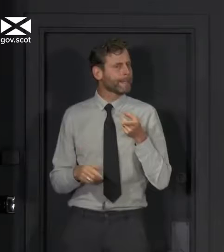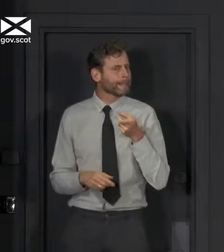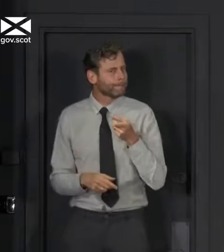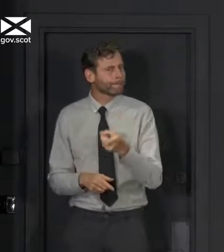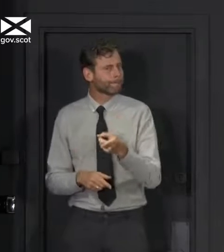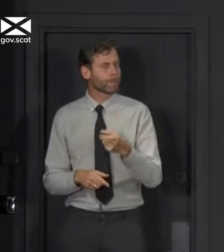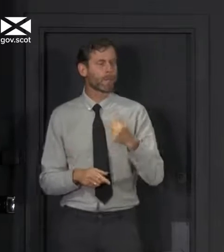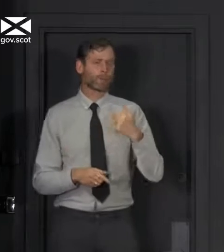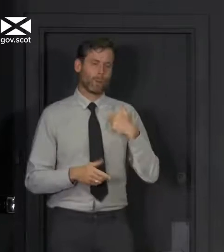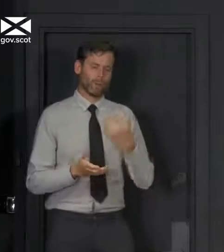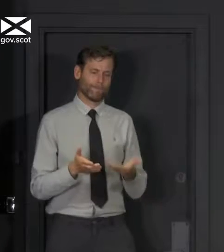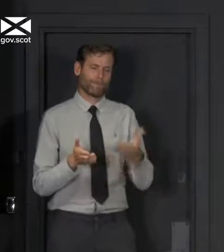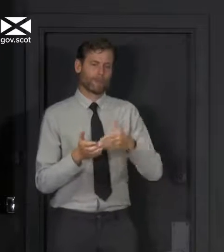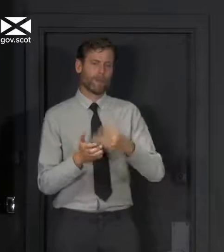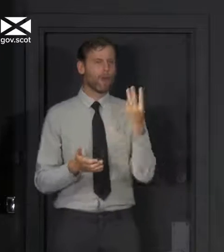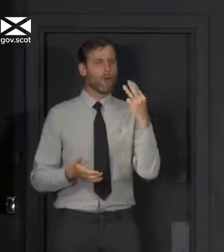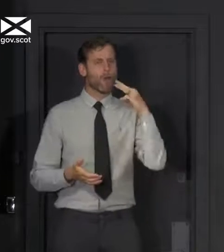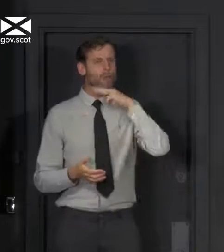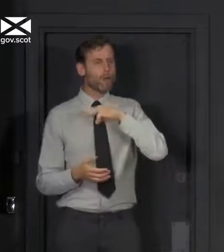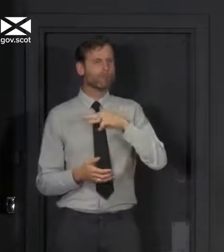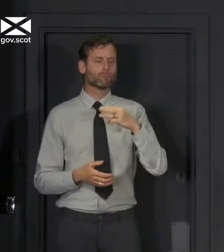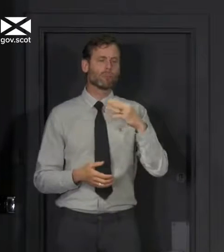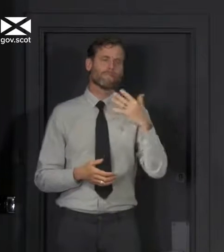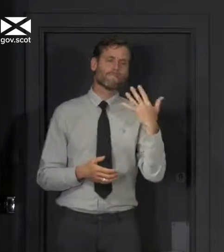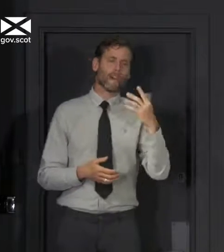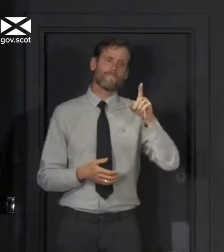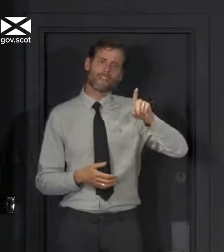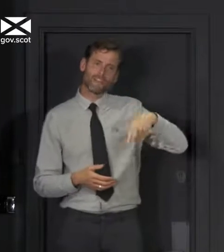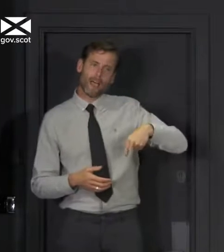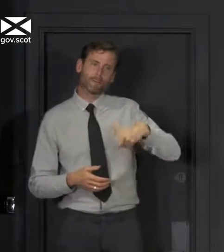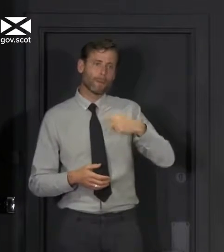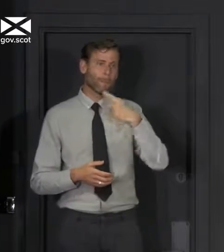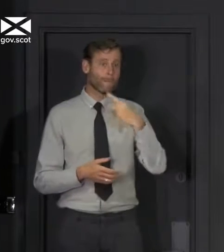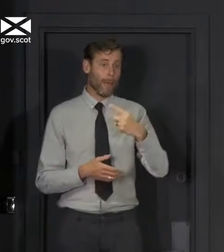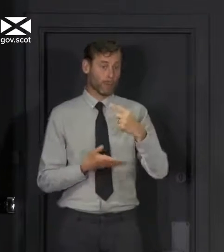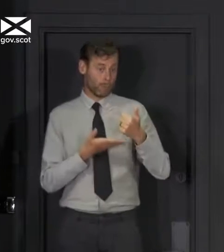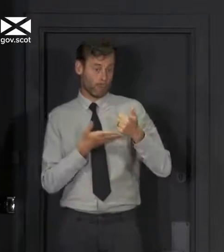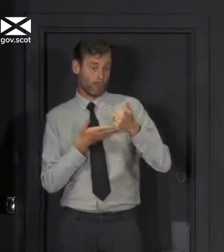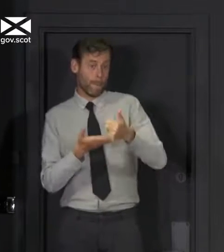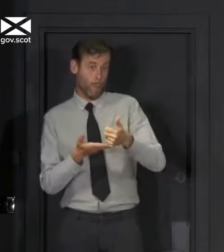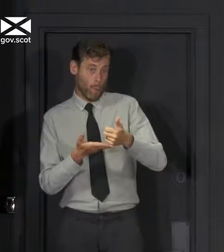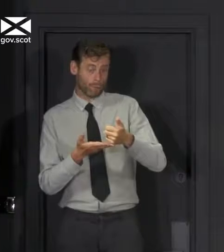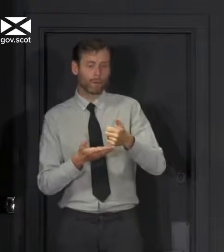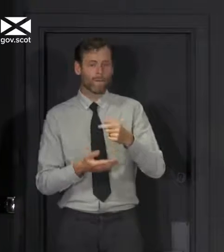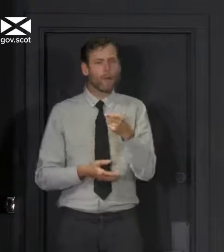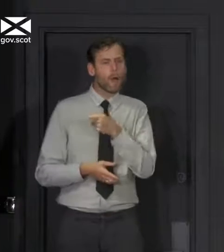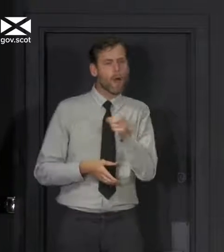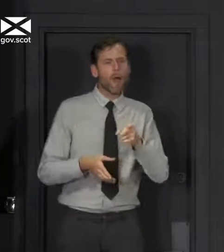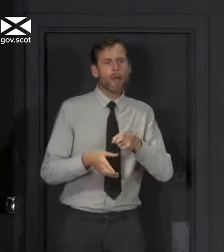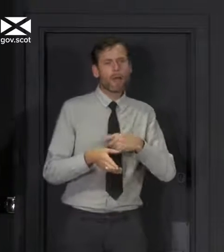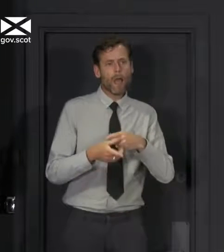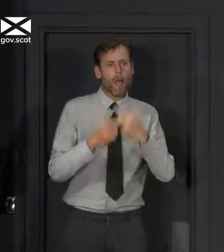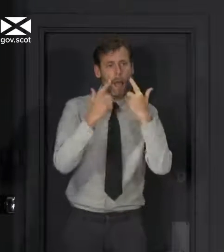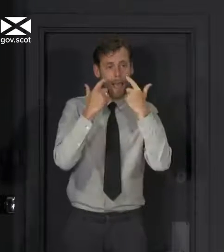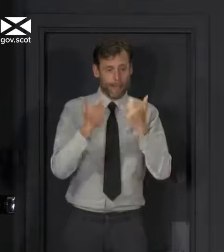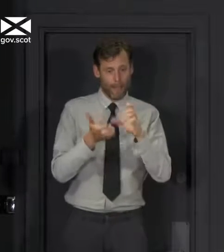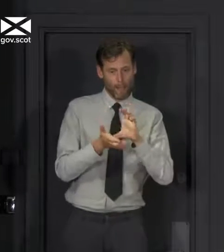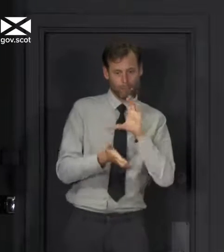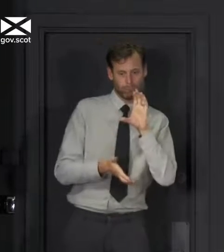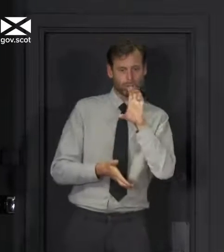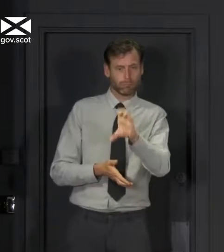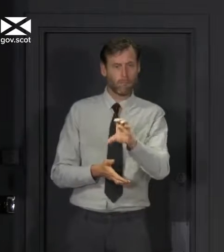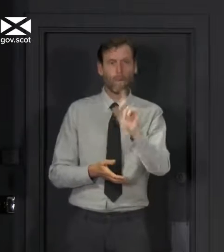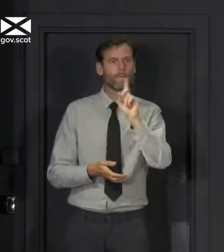a further £305,000 worth of support for young carers, almost two-thirds of which will be allocated to